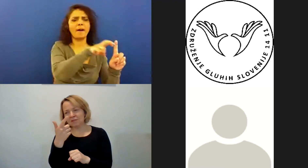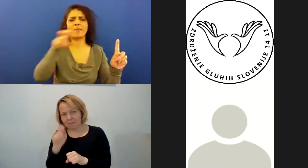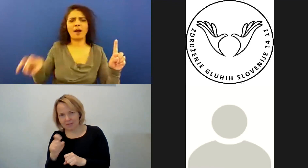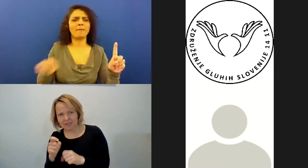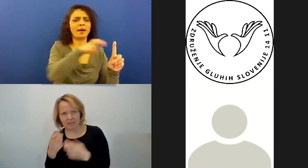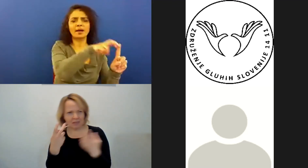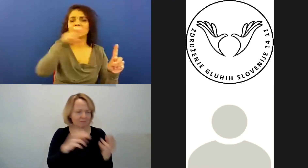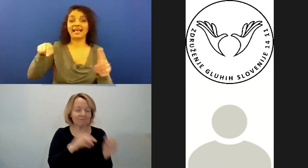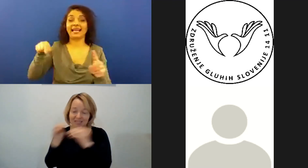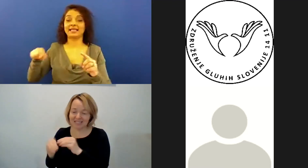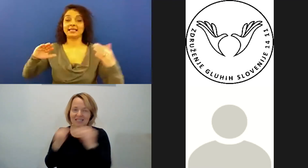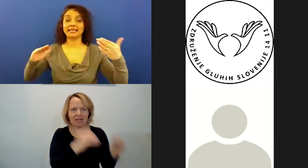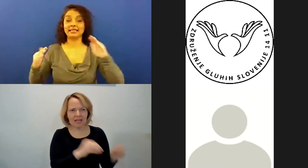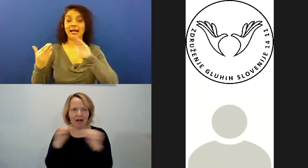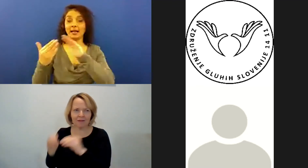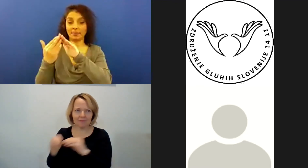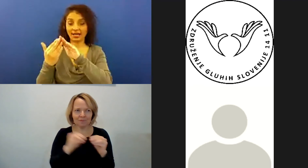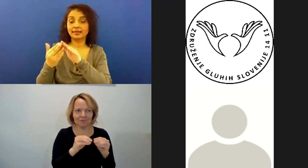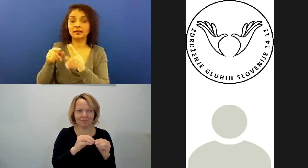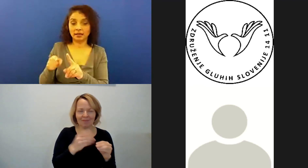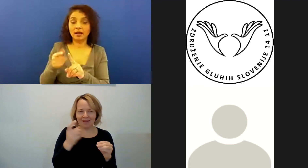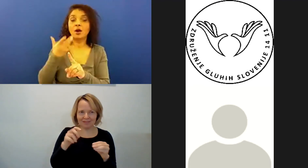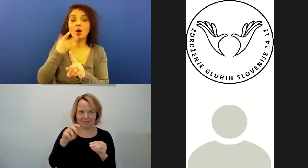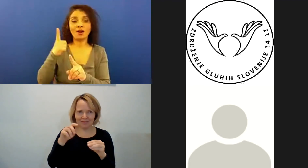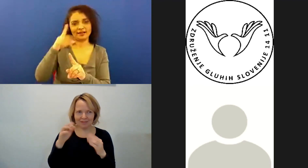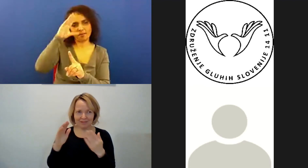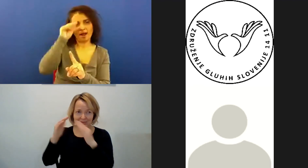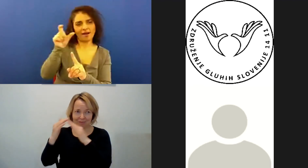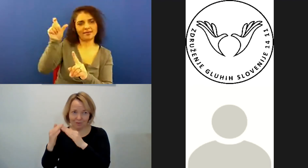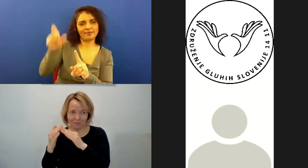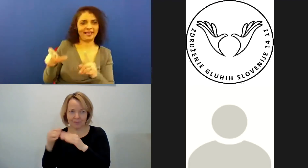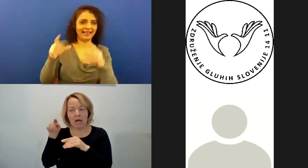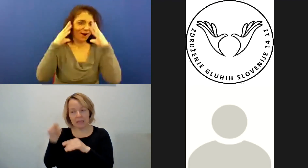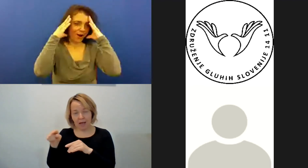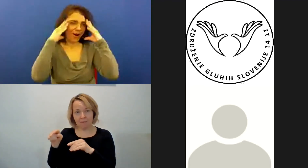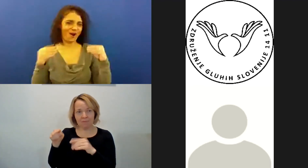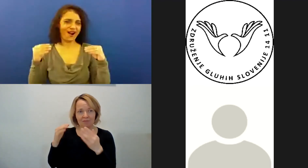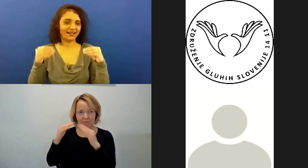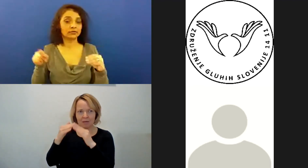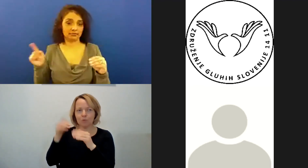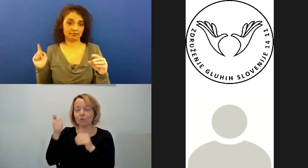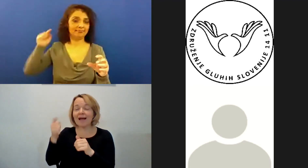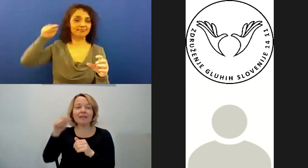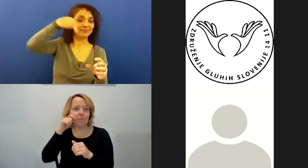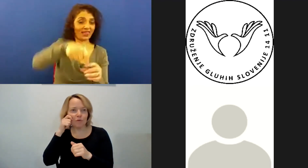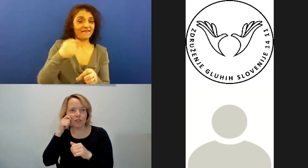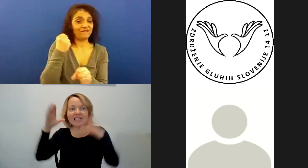So I worked in two places twice a year, in Zermatt, 6 months,